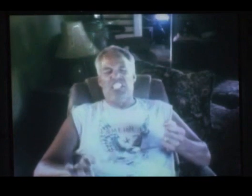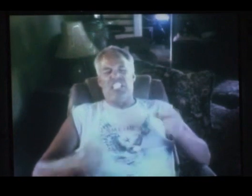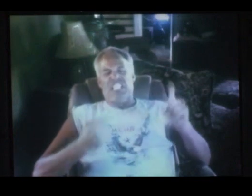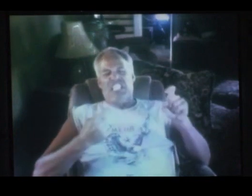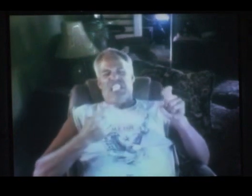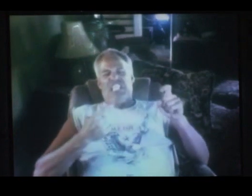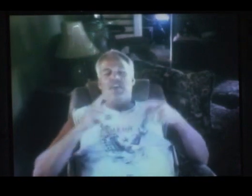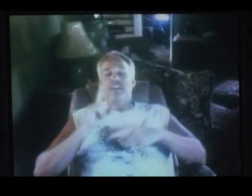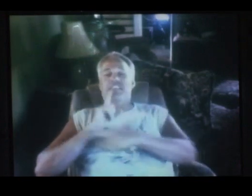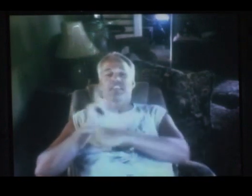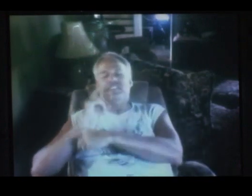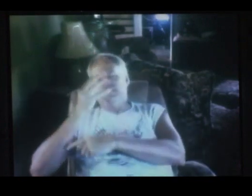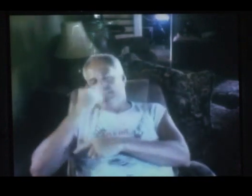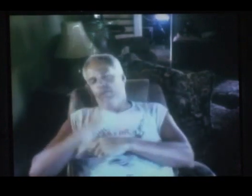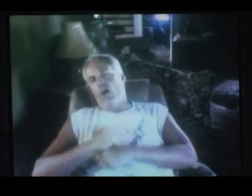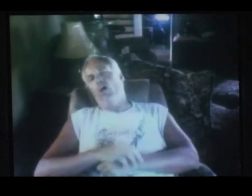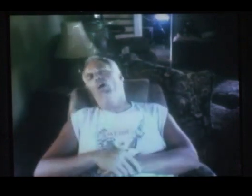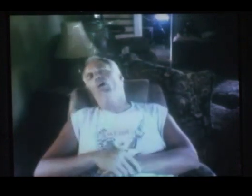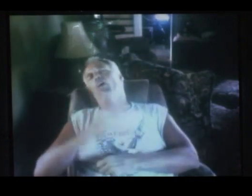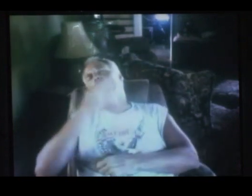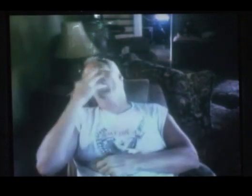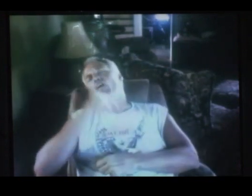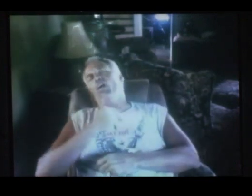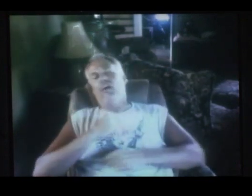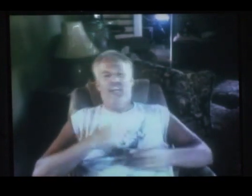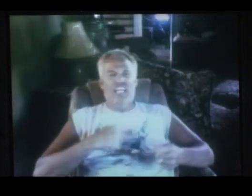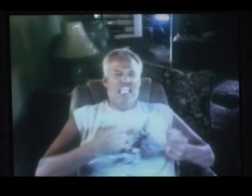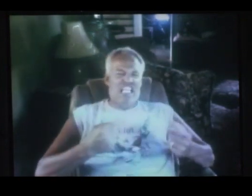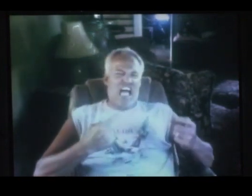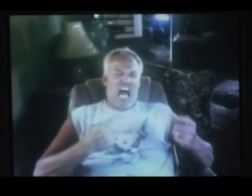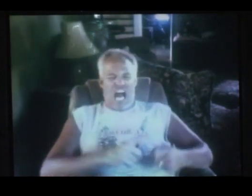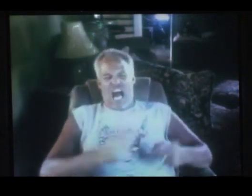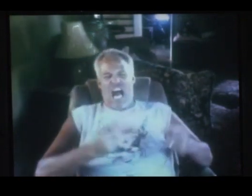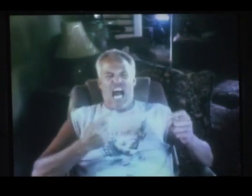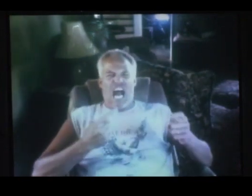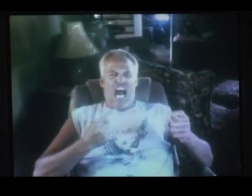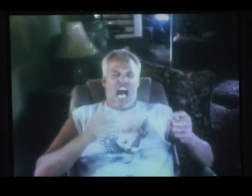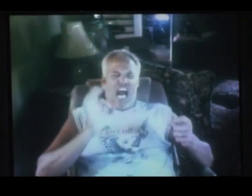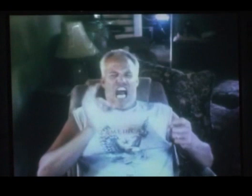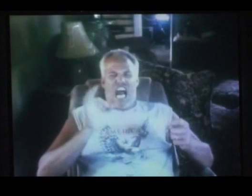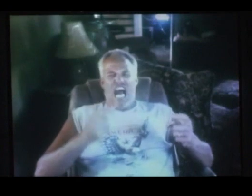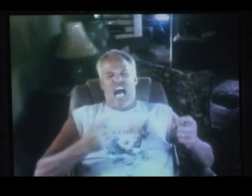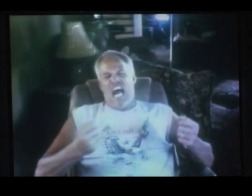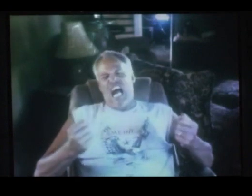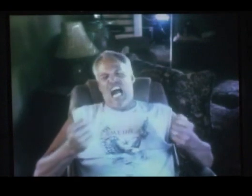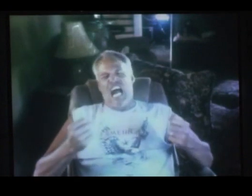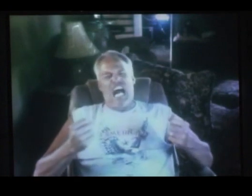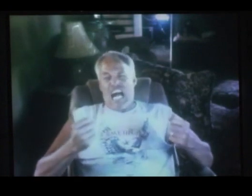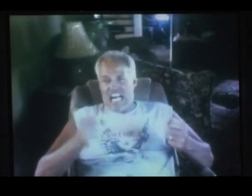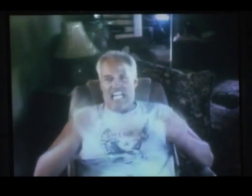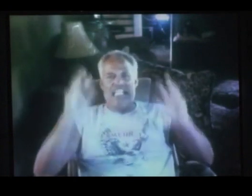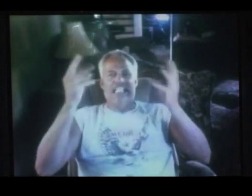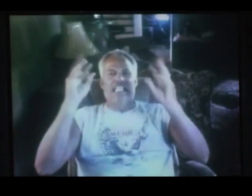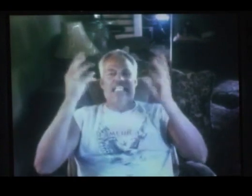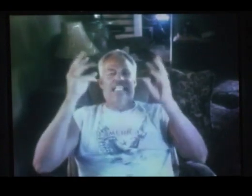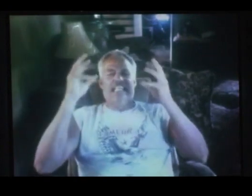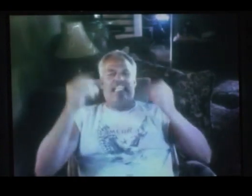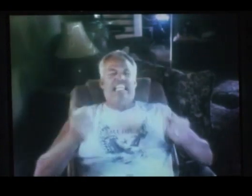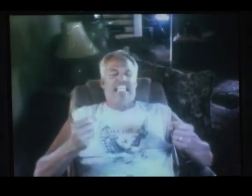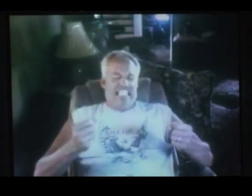deaf guy. So he starts, you know, putting the pedal in the middle, and the deaf guy's over there sleeping, so he's just speeding away, 90s, he's, you know, flying,